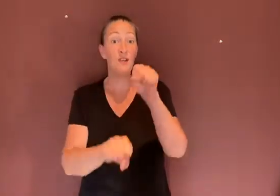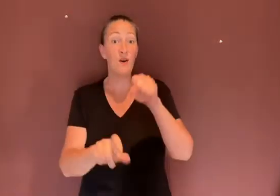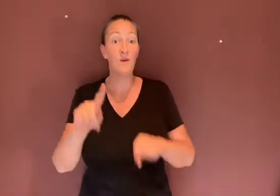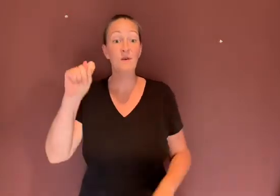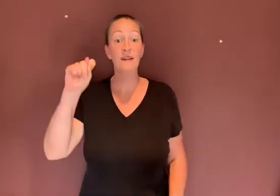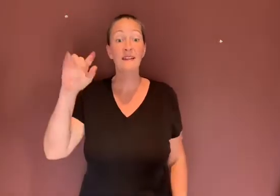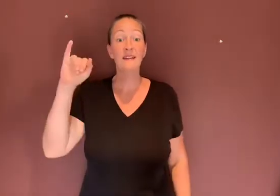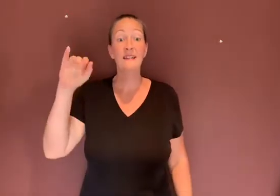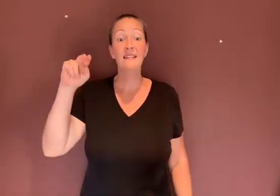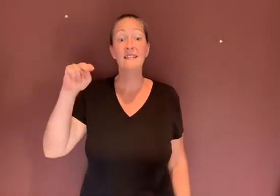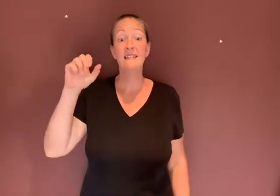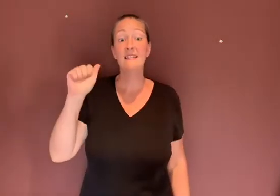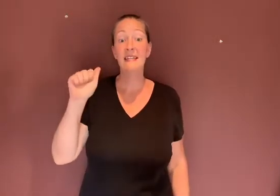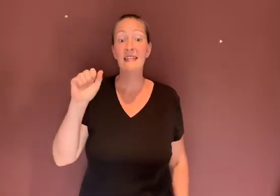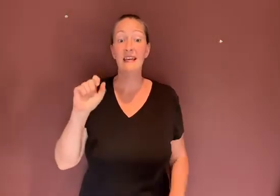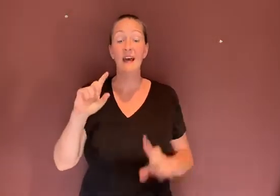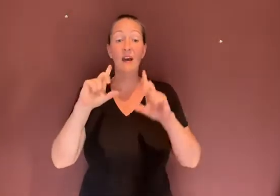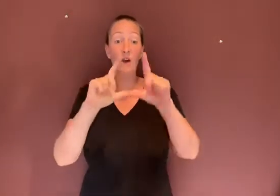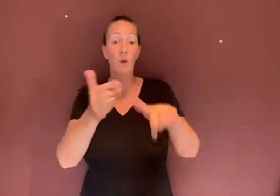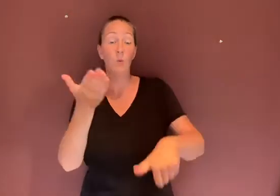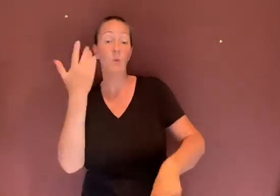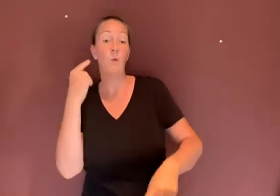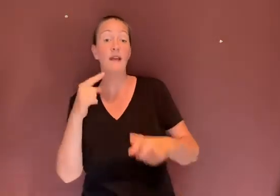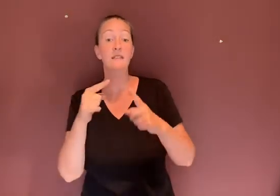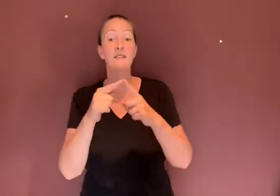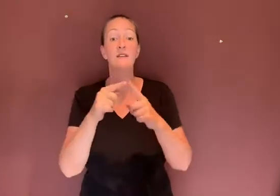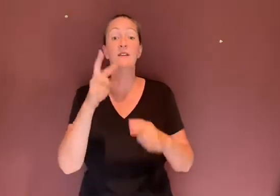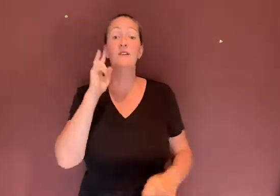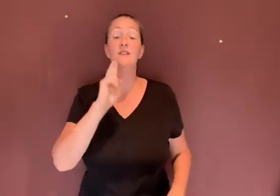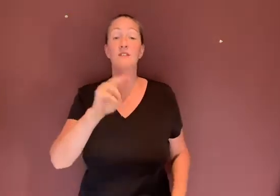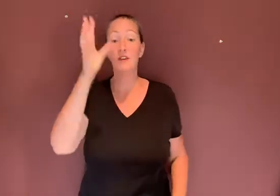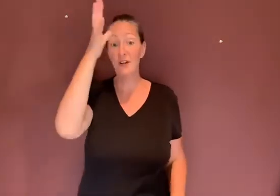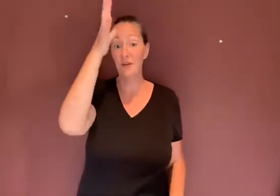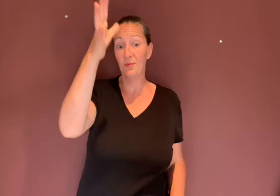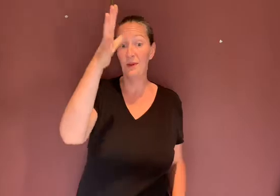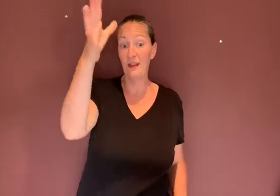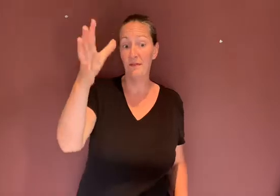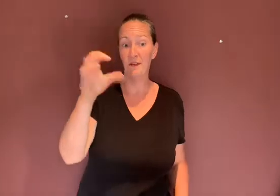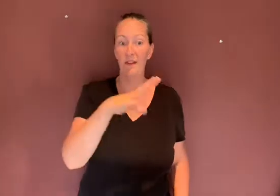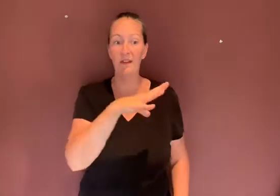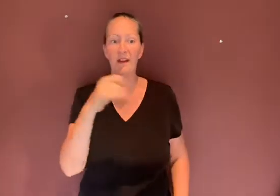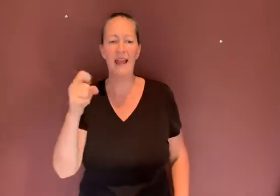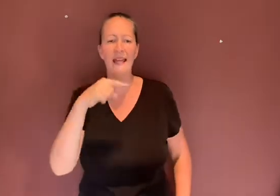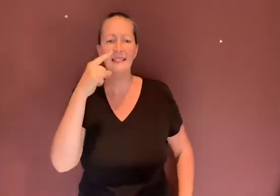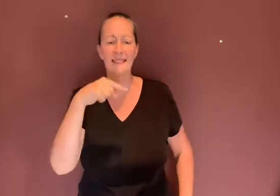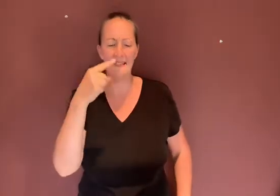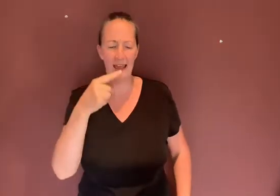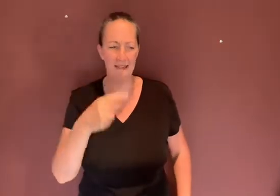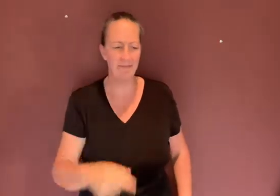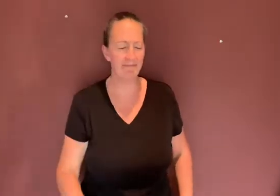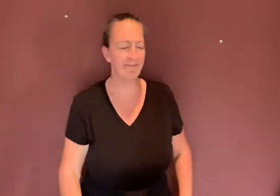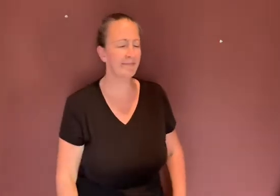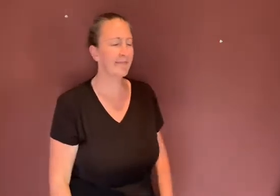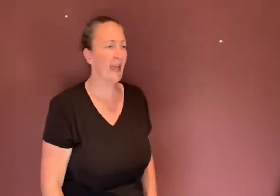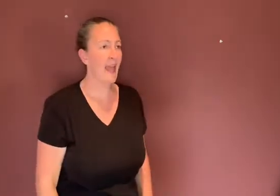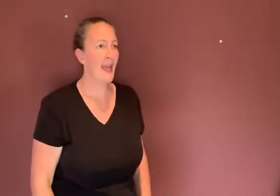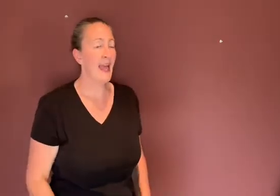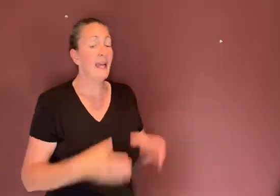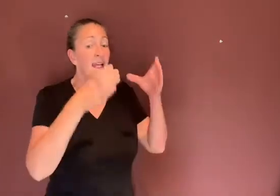So Tina went to her grandfather and said,